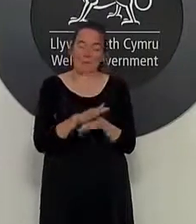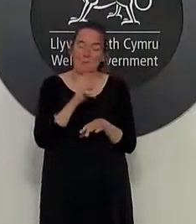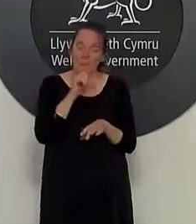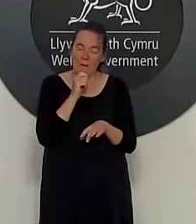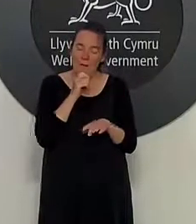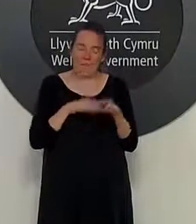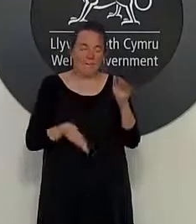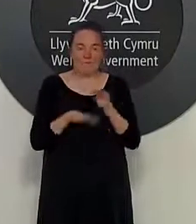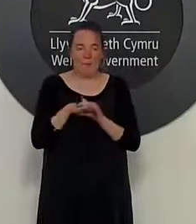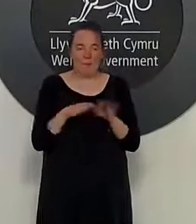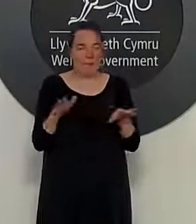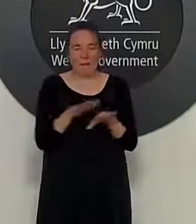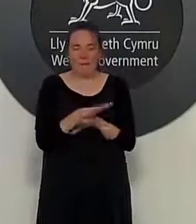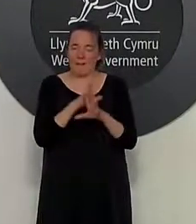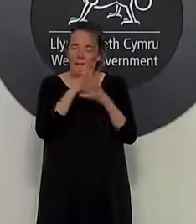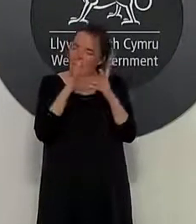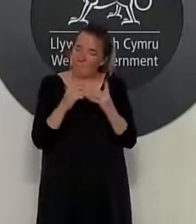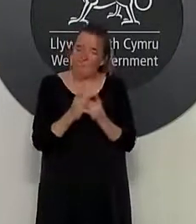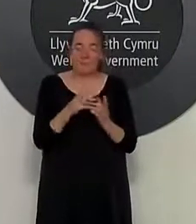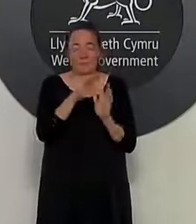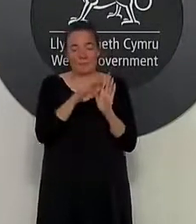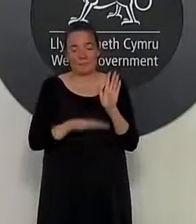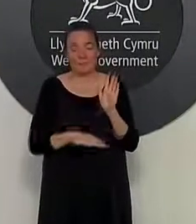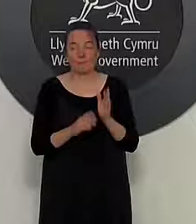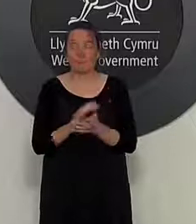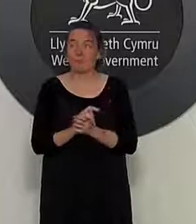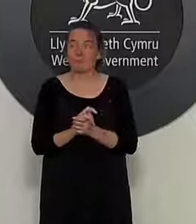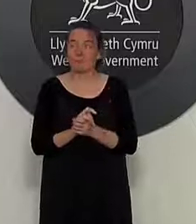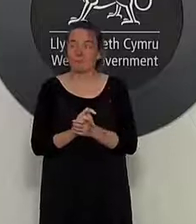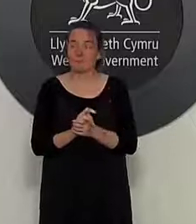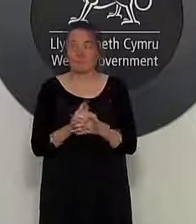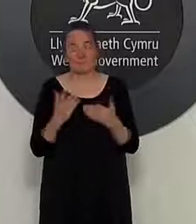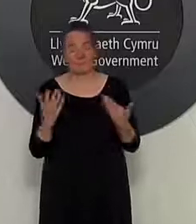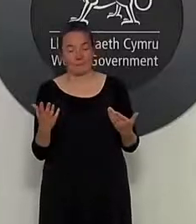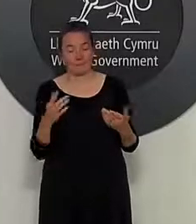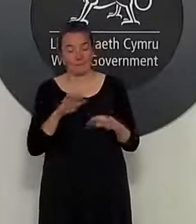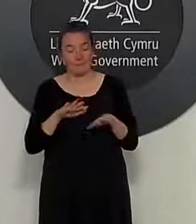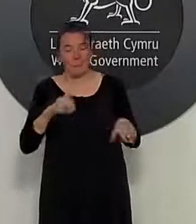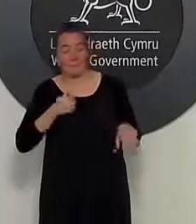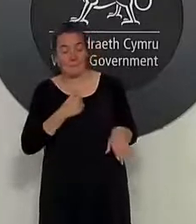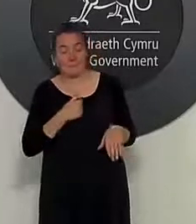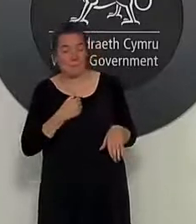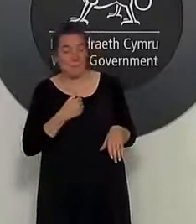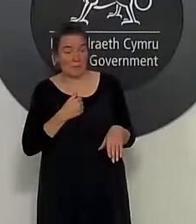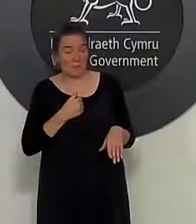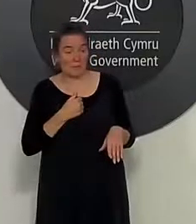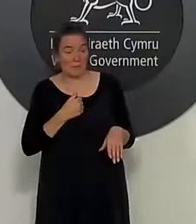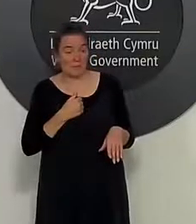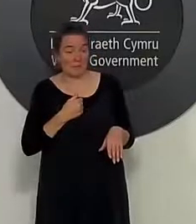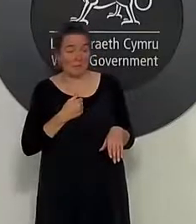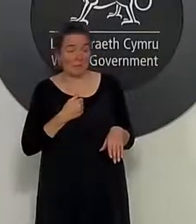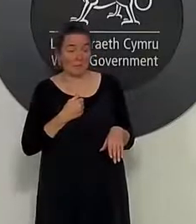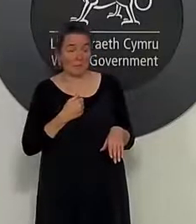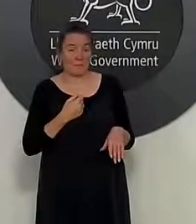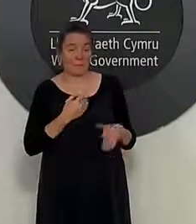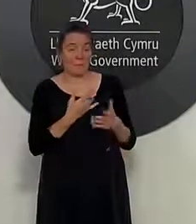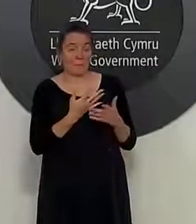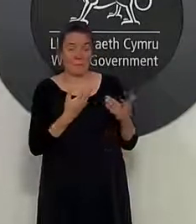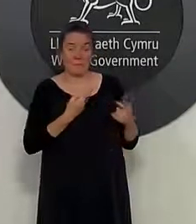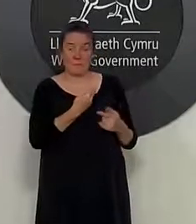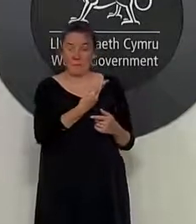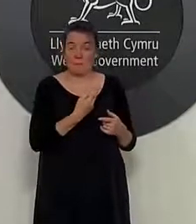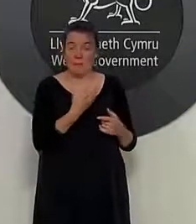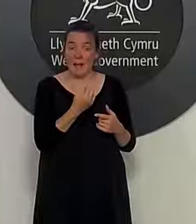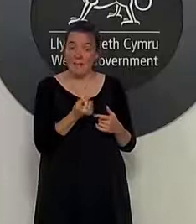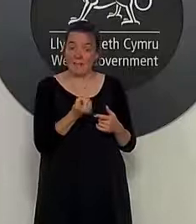where there still remains legitimate, though I make no apology for the fact that we have civil disagreements. Maybe some people